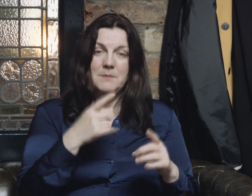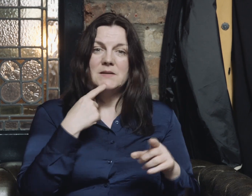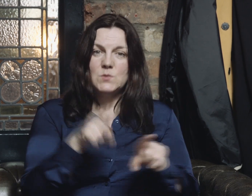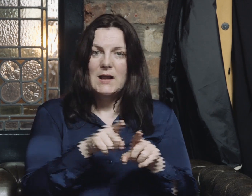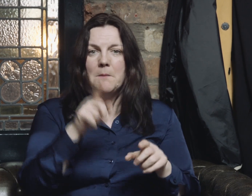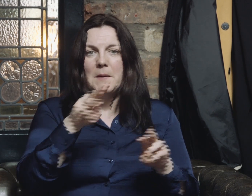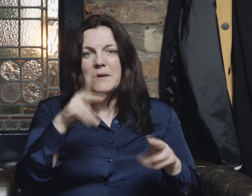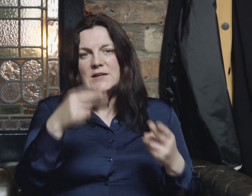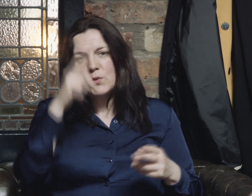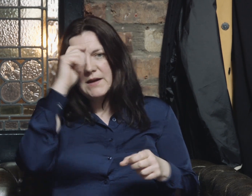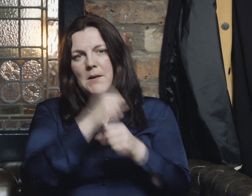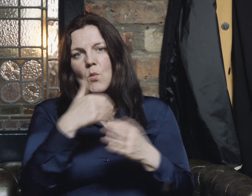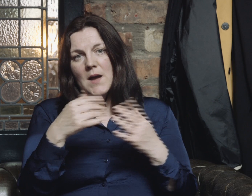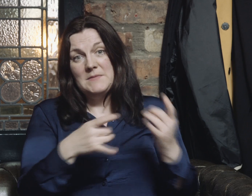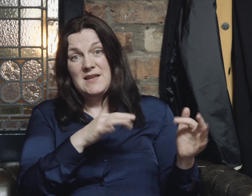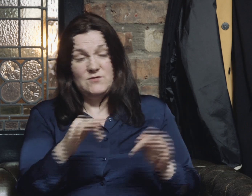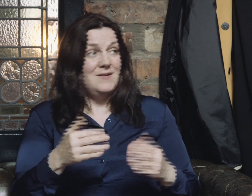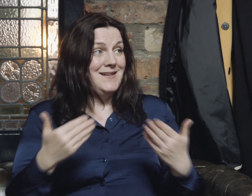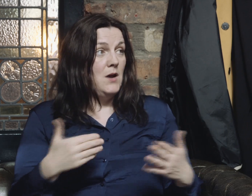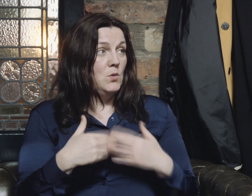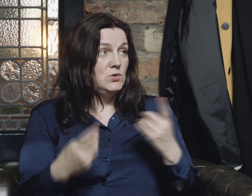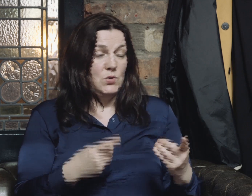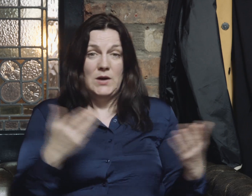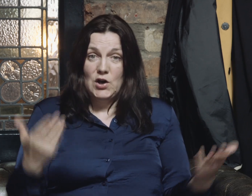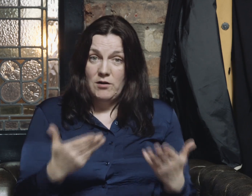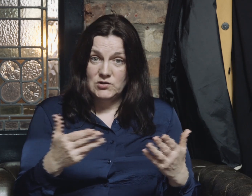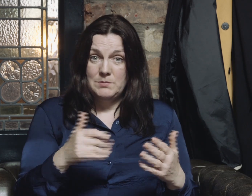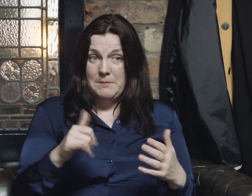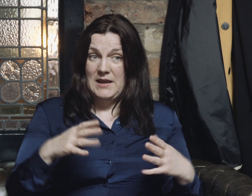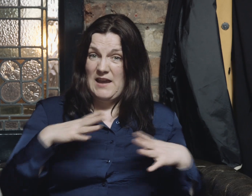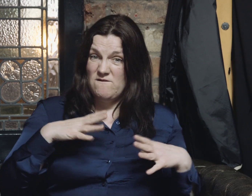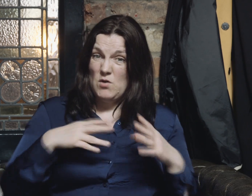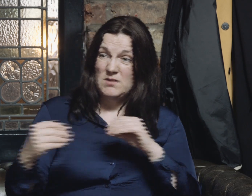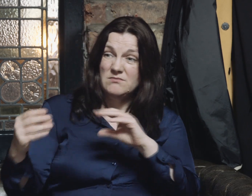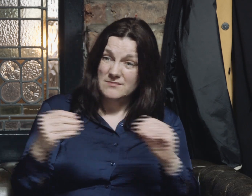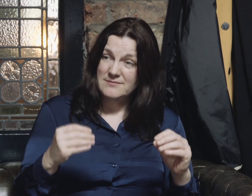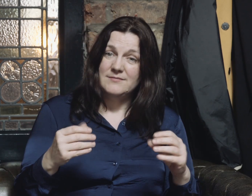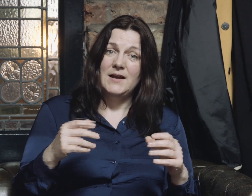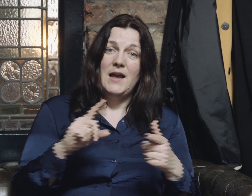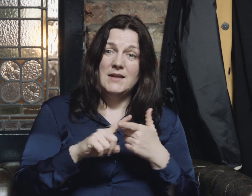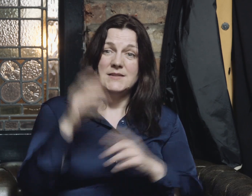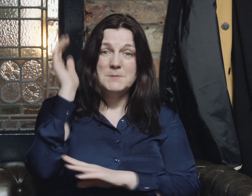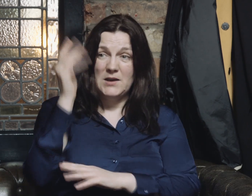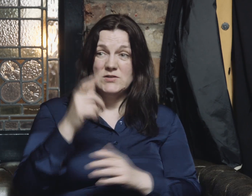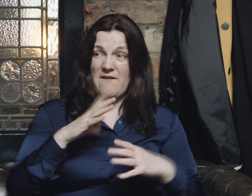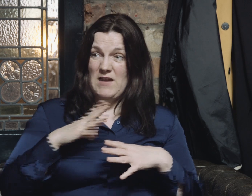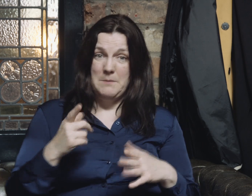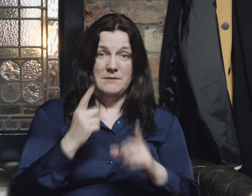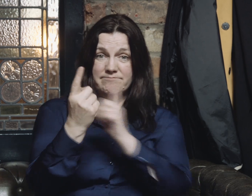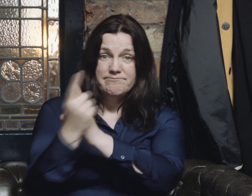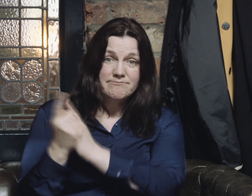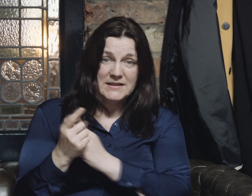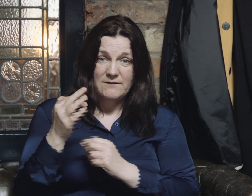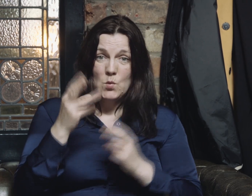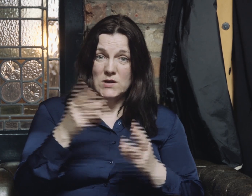needs to come afterwards. So I think what we'll do now is we'll encourage maybe informal conversation. Our speakers are available